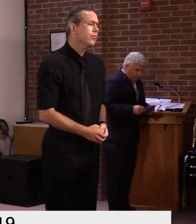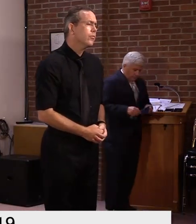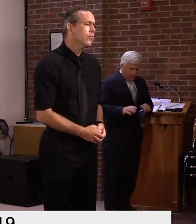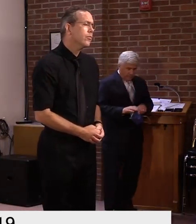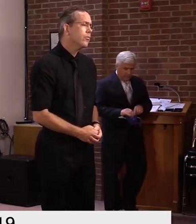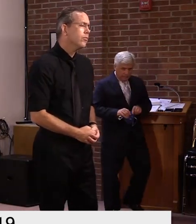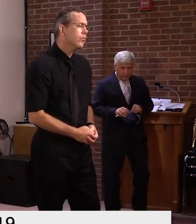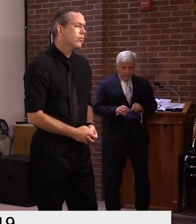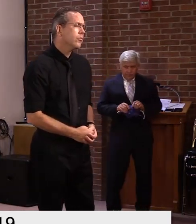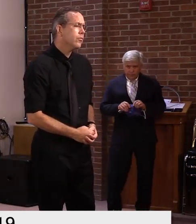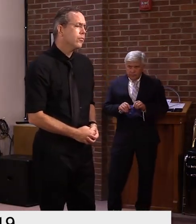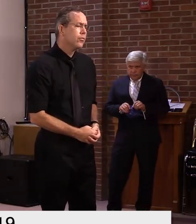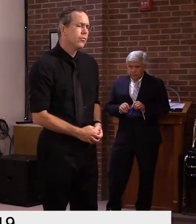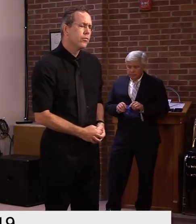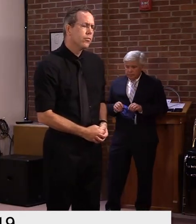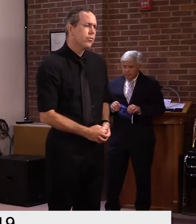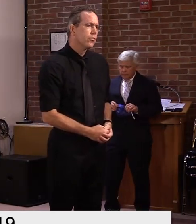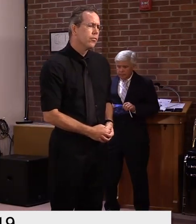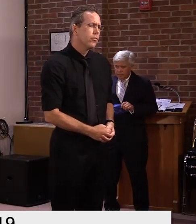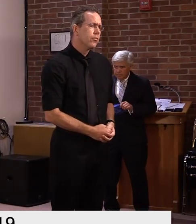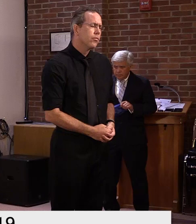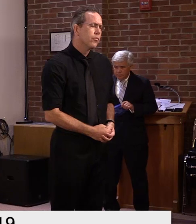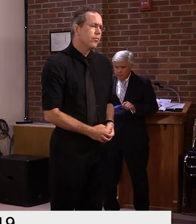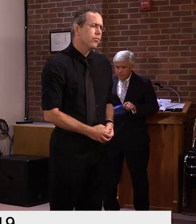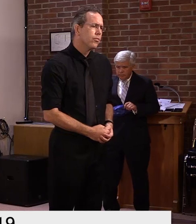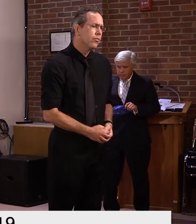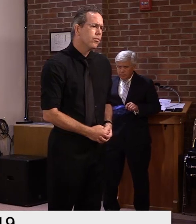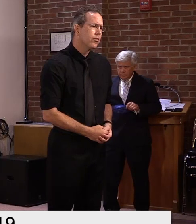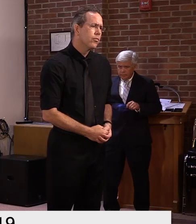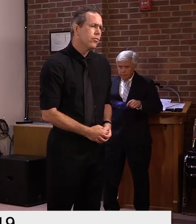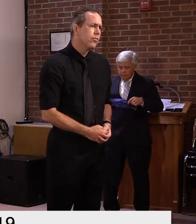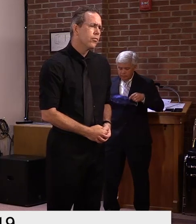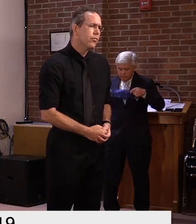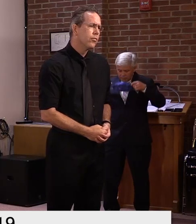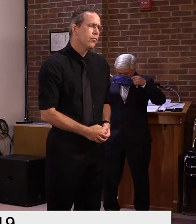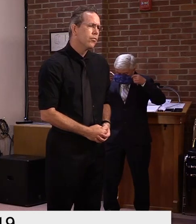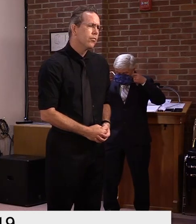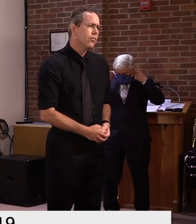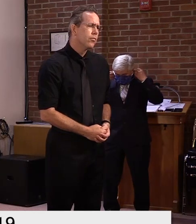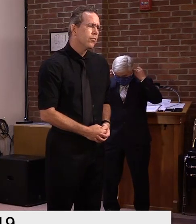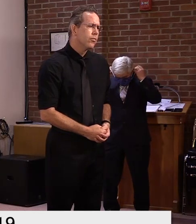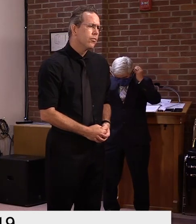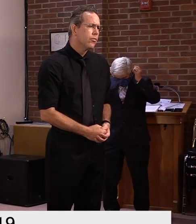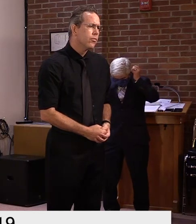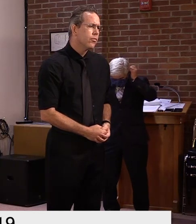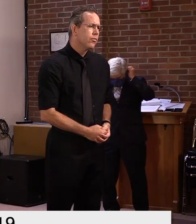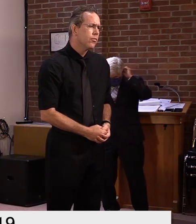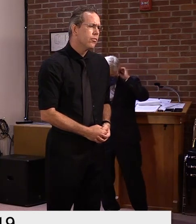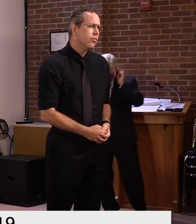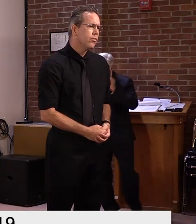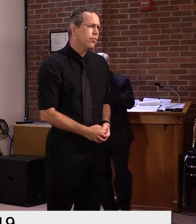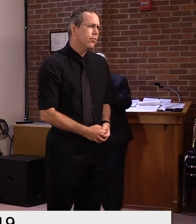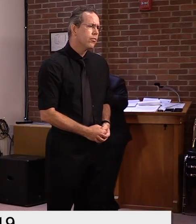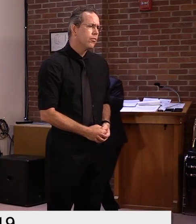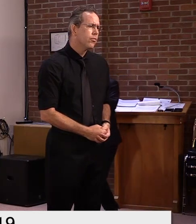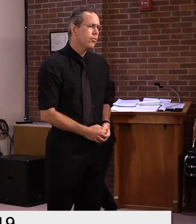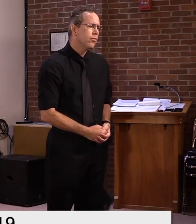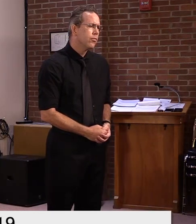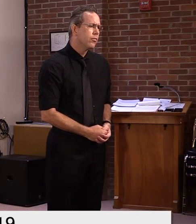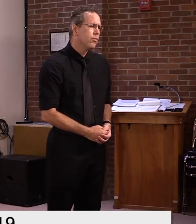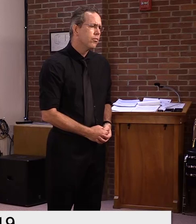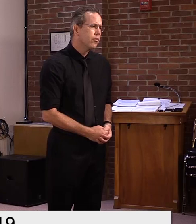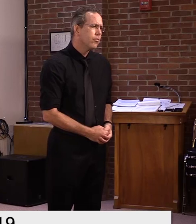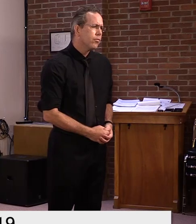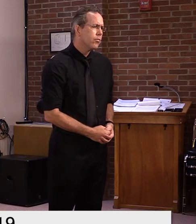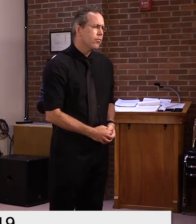Yes, I'm not sure if this is a question for Dr. Levine or Secretary French. With schools reopening next month,